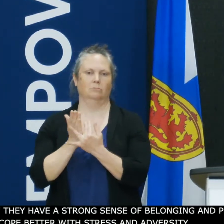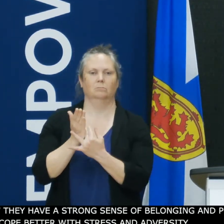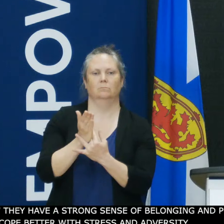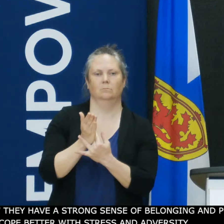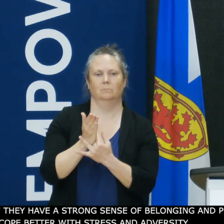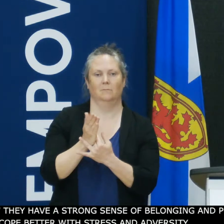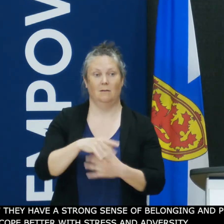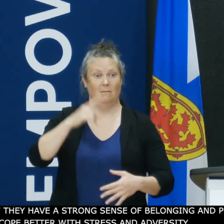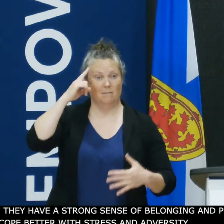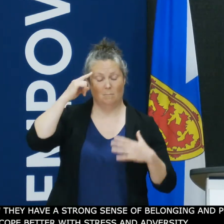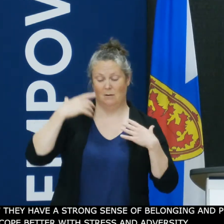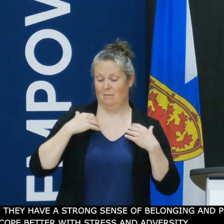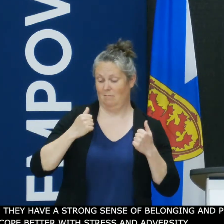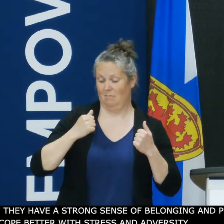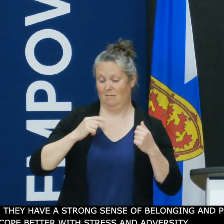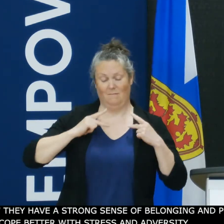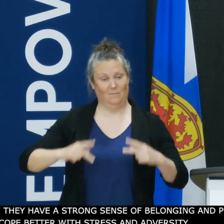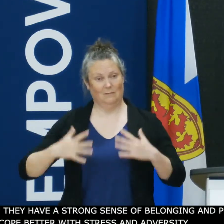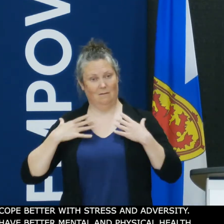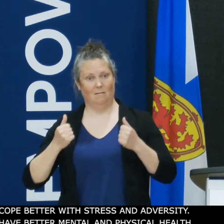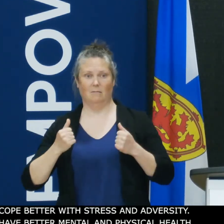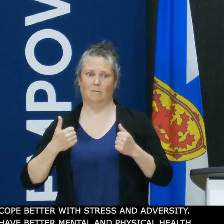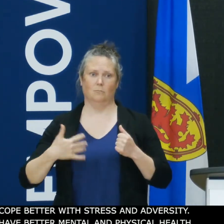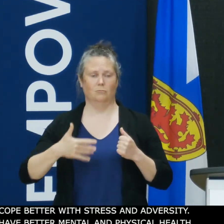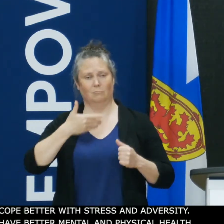And quite simply, they live longer.